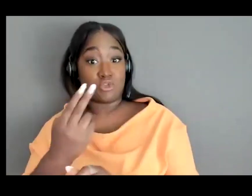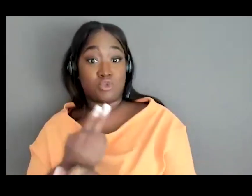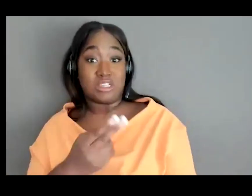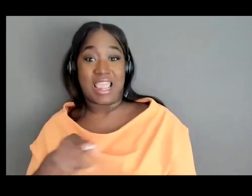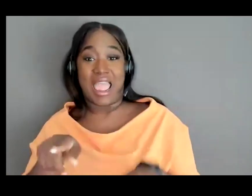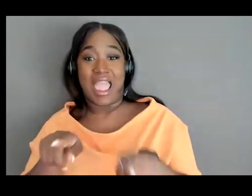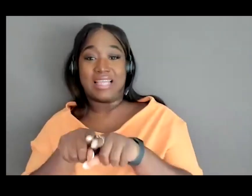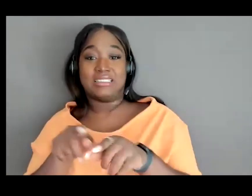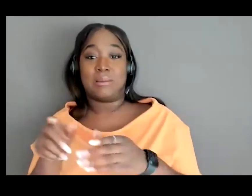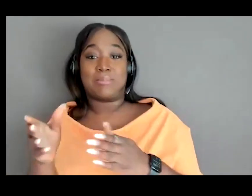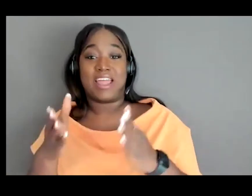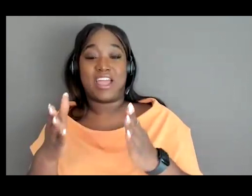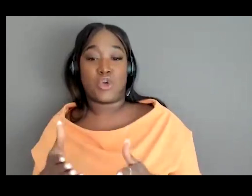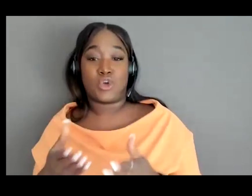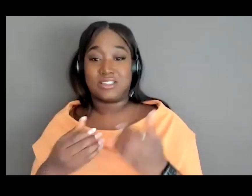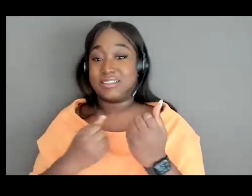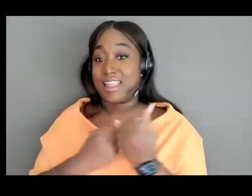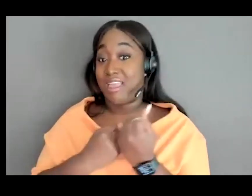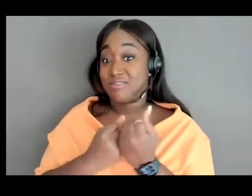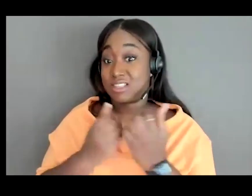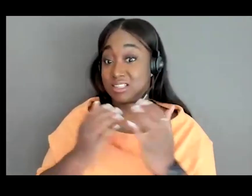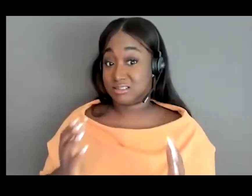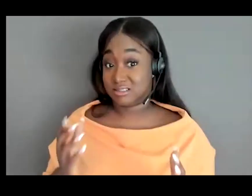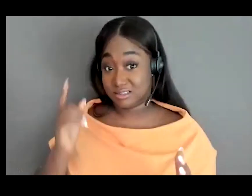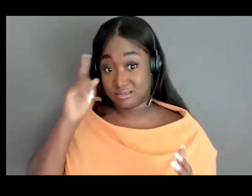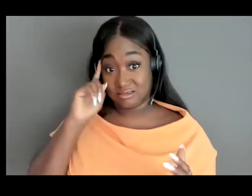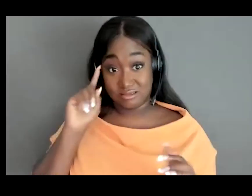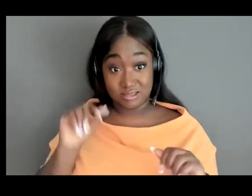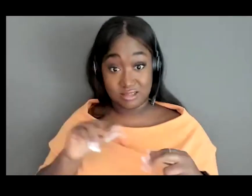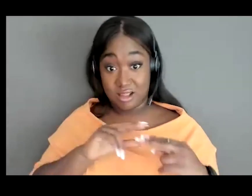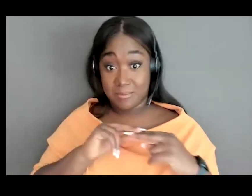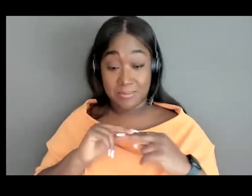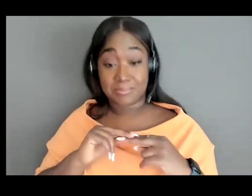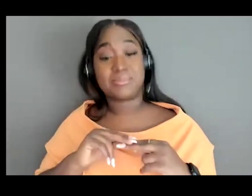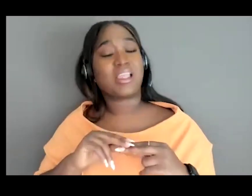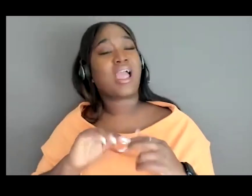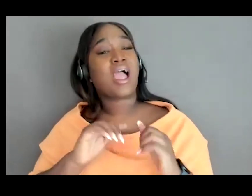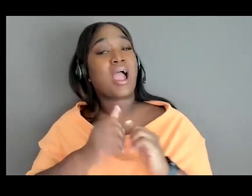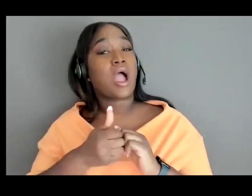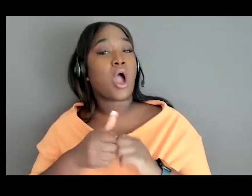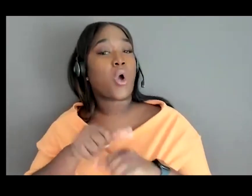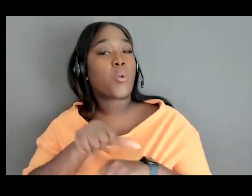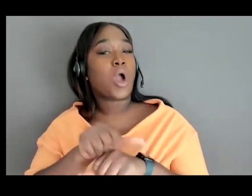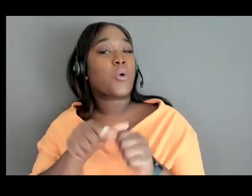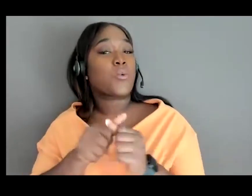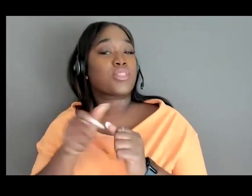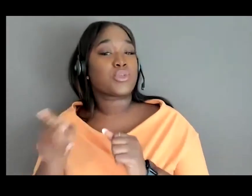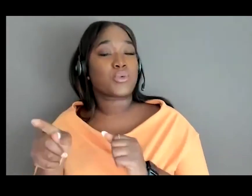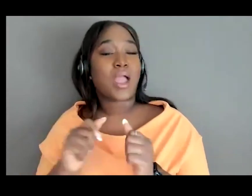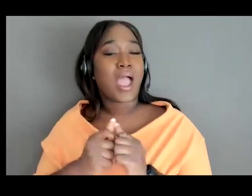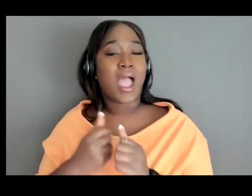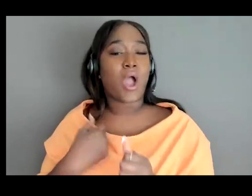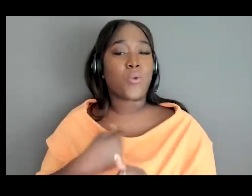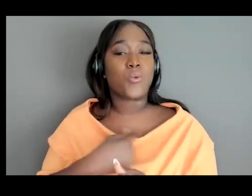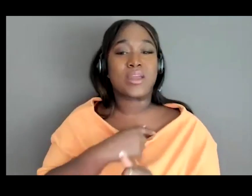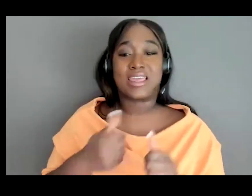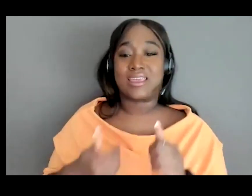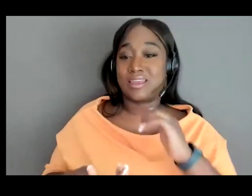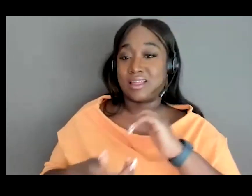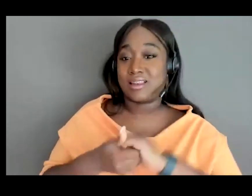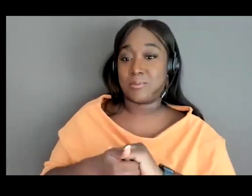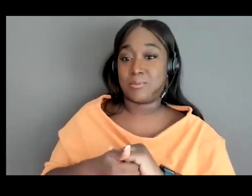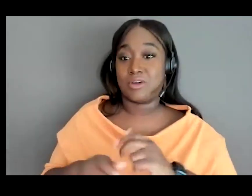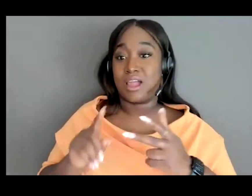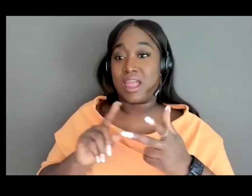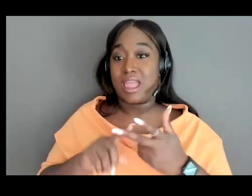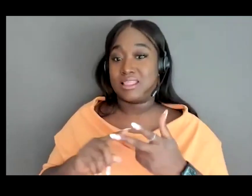as planners, as advocates? And then, how can I work with you? How can we collaborate? How can we, you know,